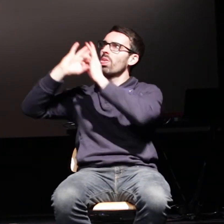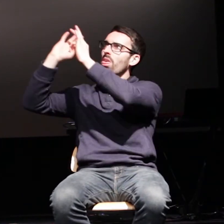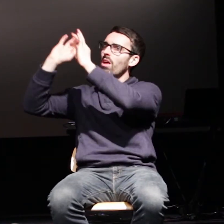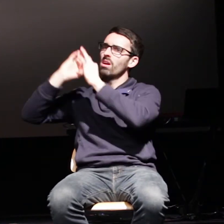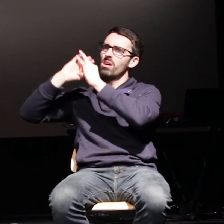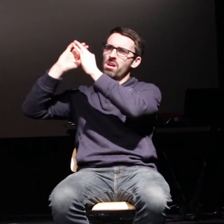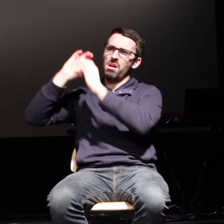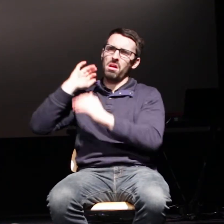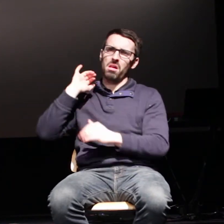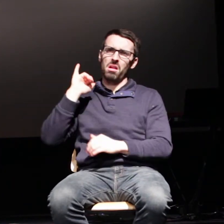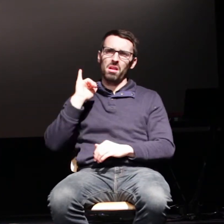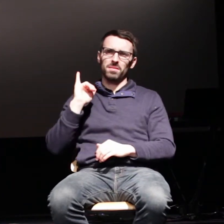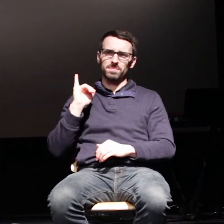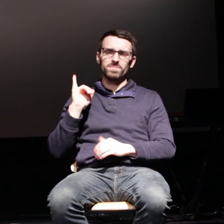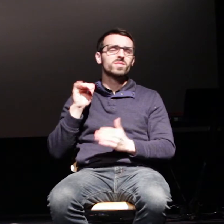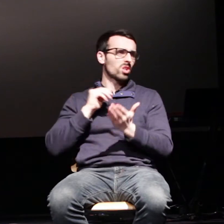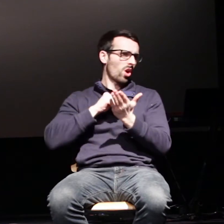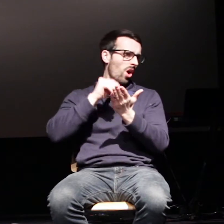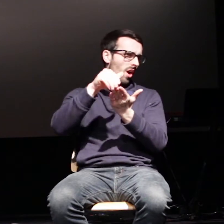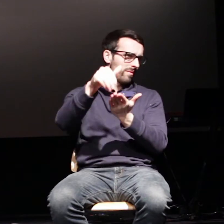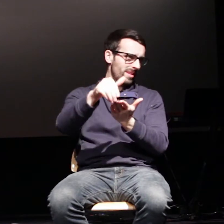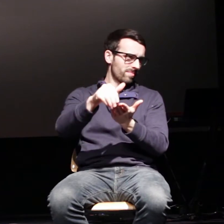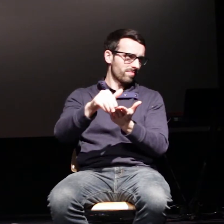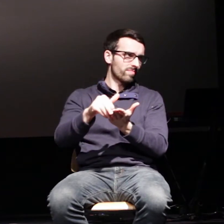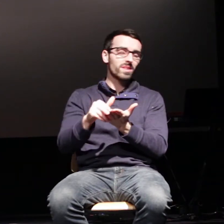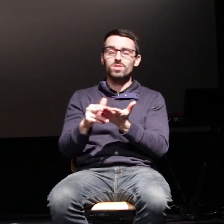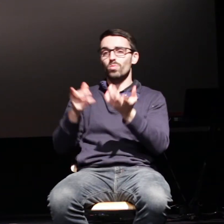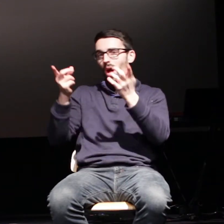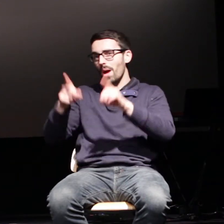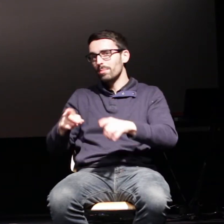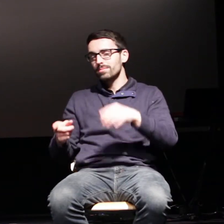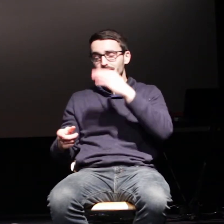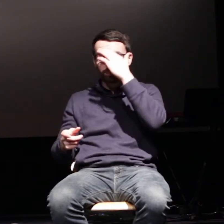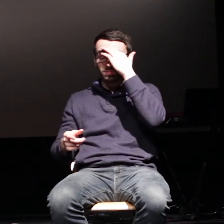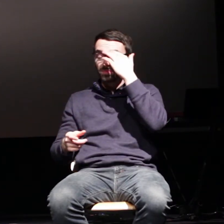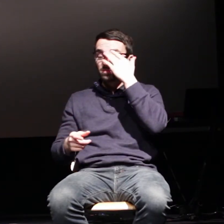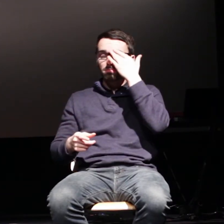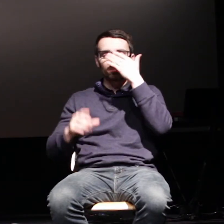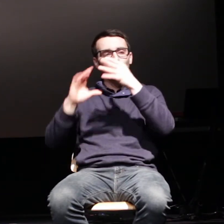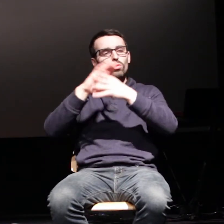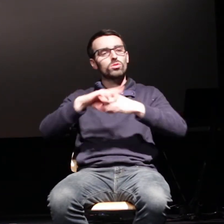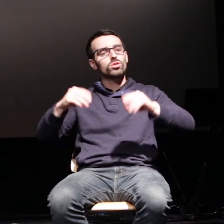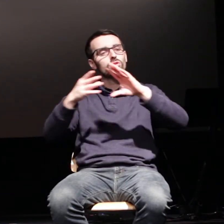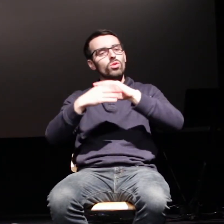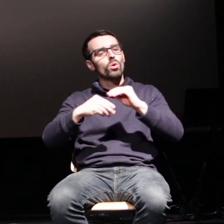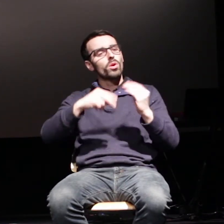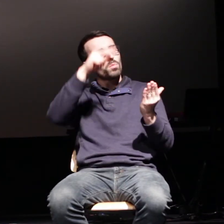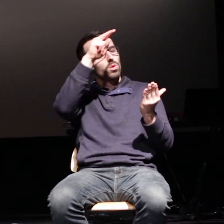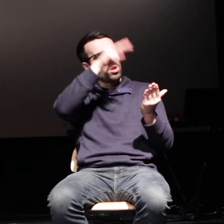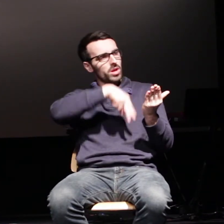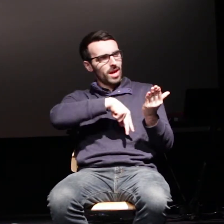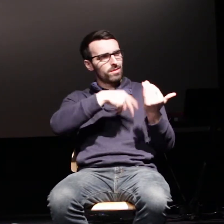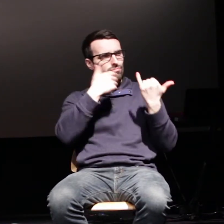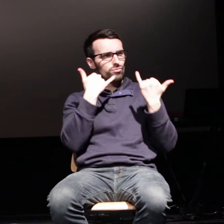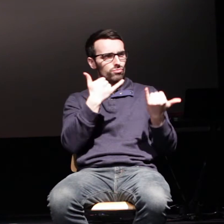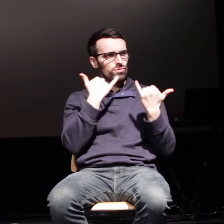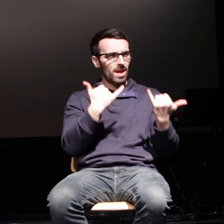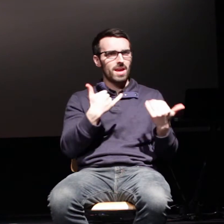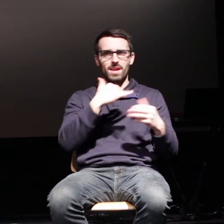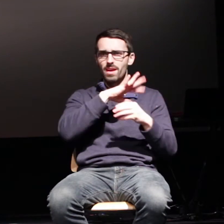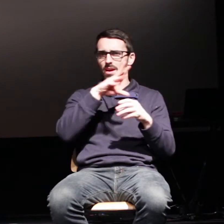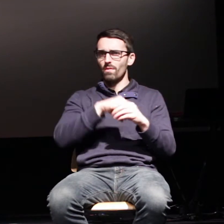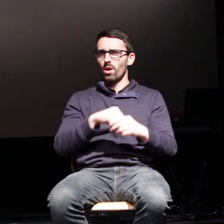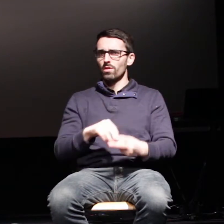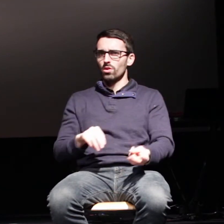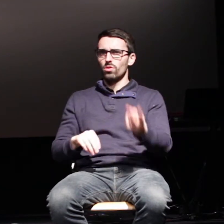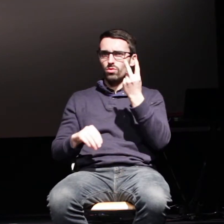oftentimes that's what ends up happening to us. And so the story we're going to look at today involves two different characters, and both of these